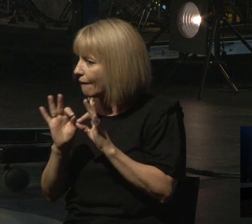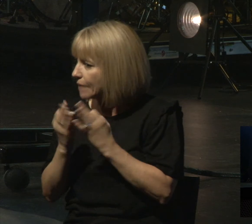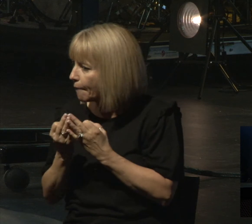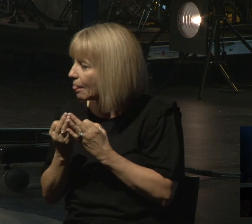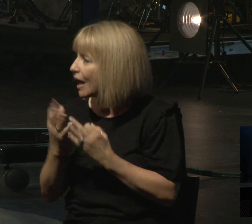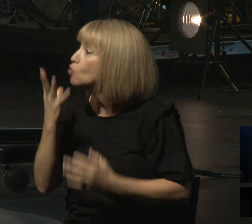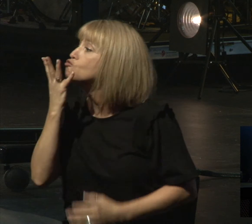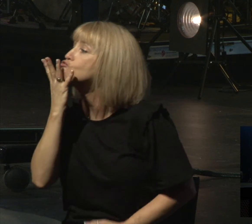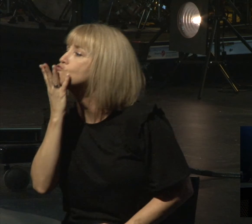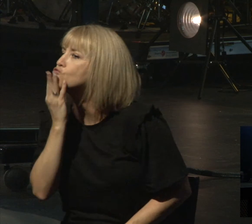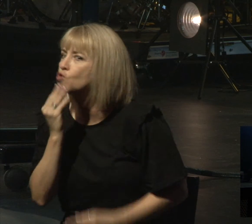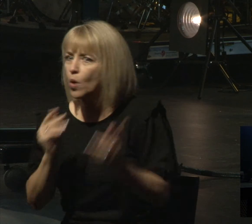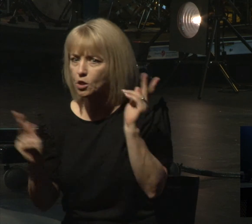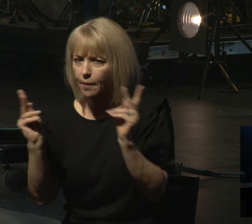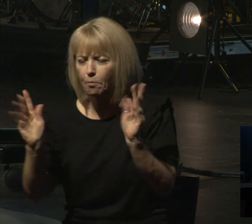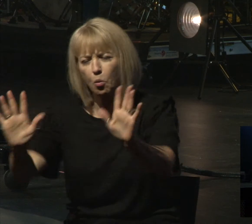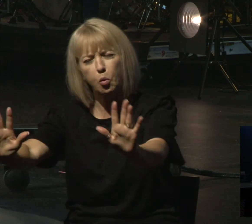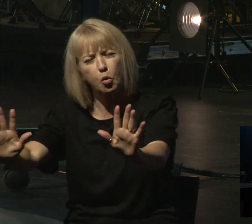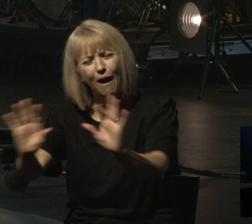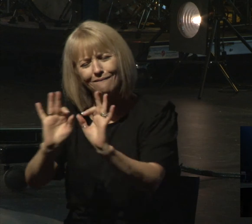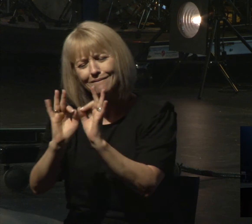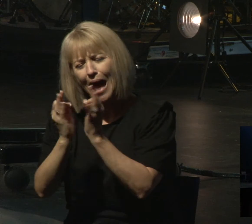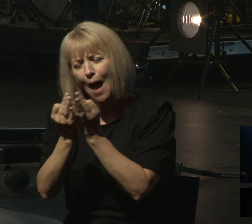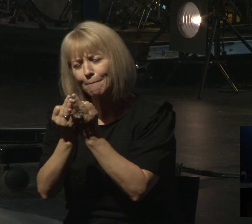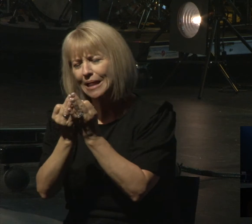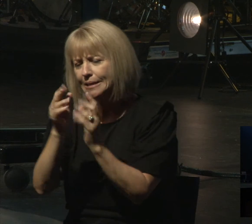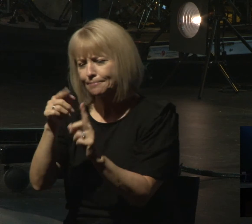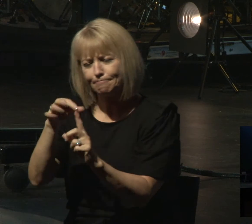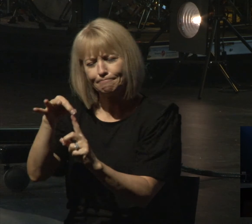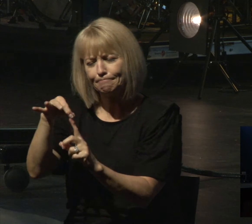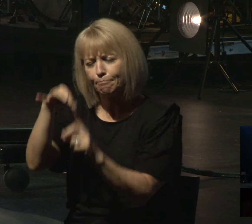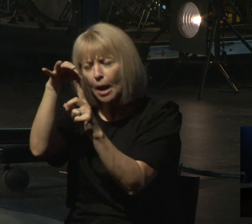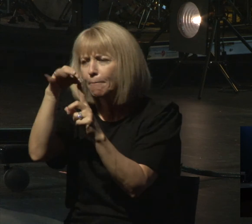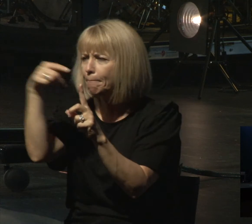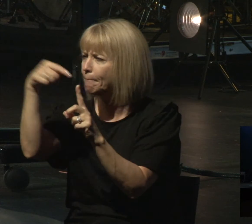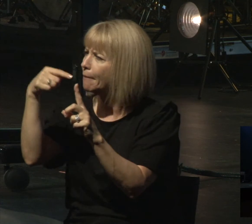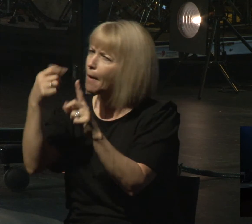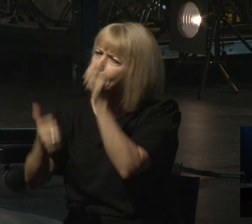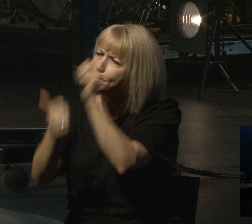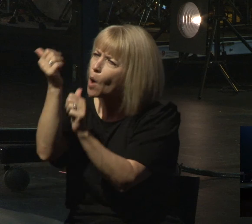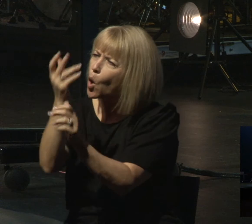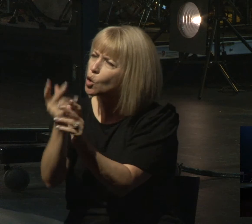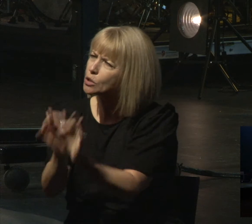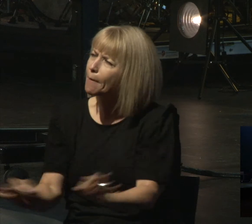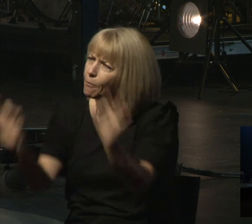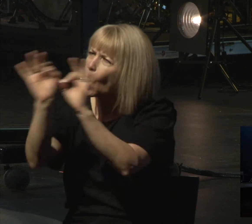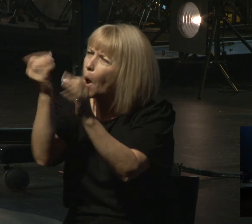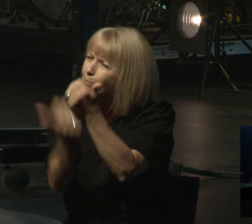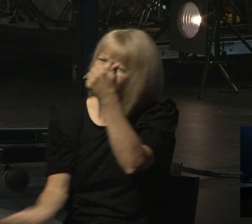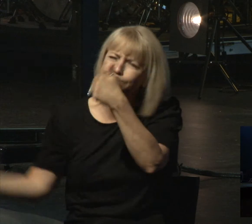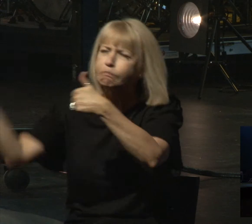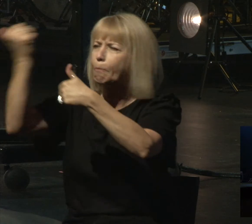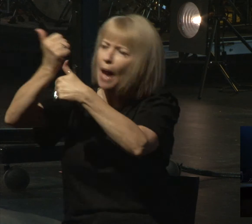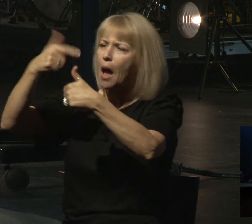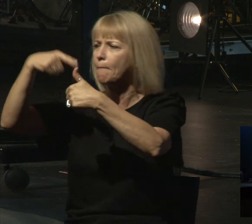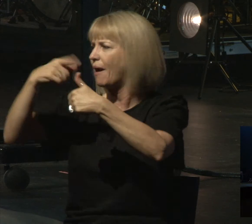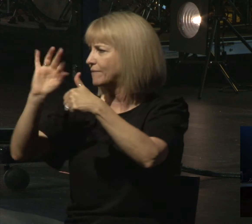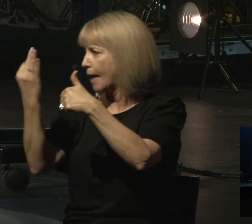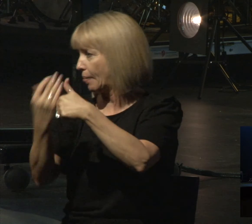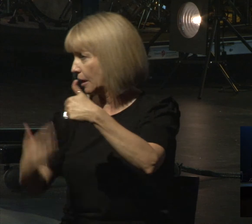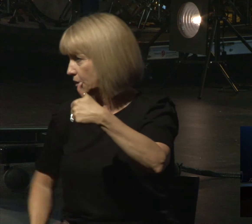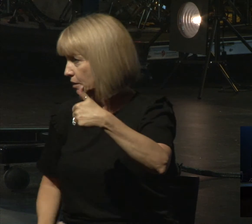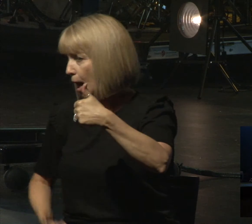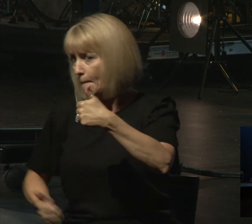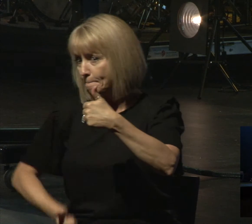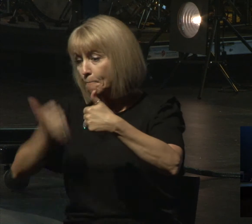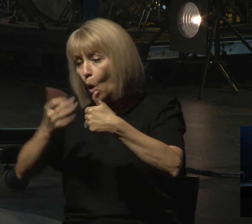the Jewish culture, they held family above all else. Like, family was a place of honor. The things that mattered